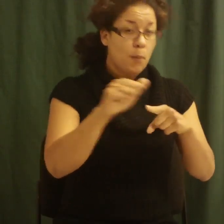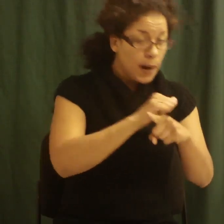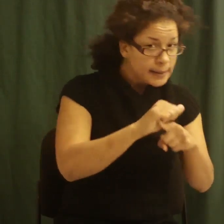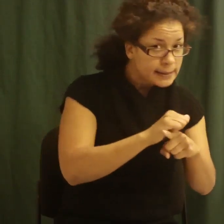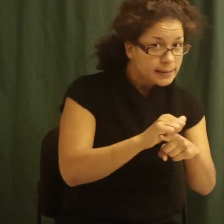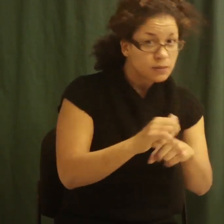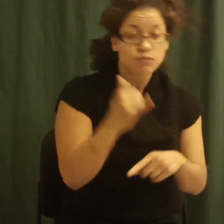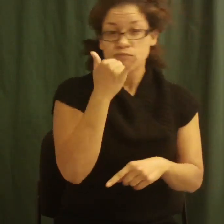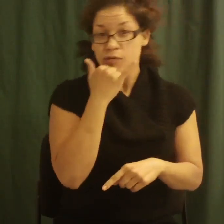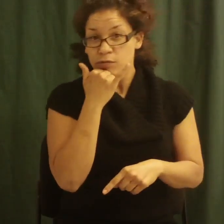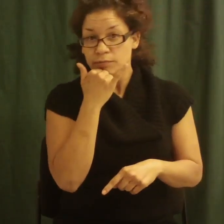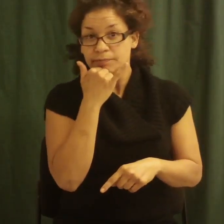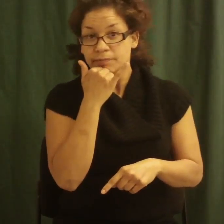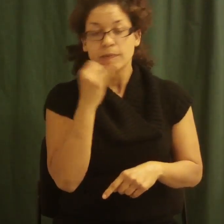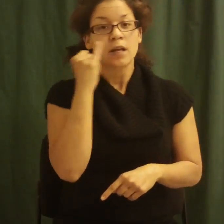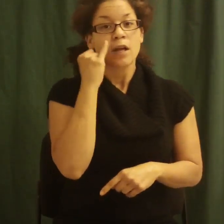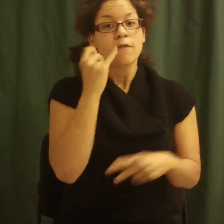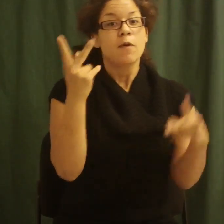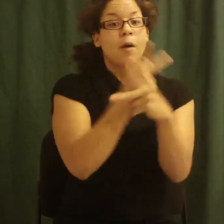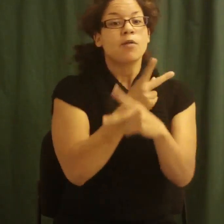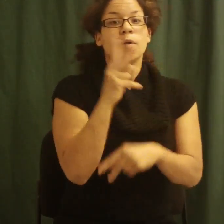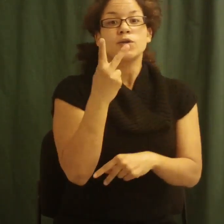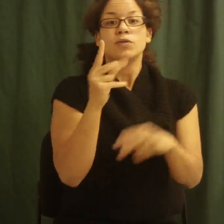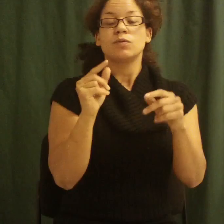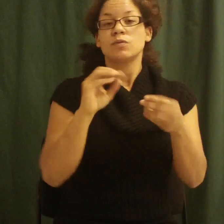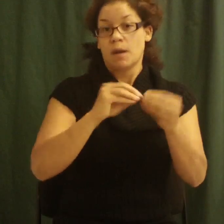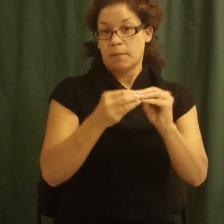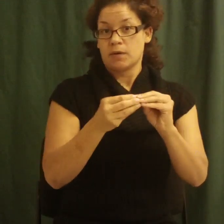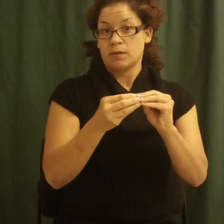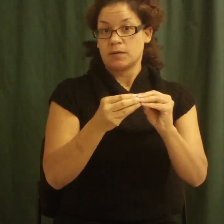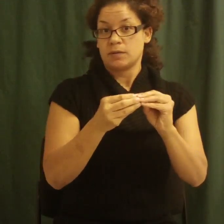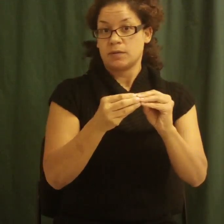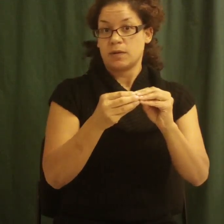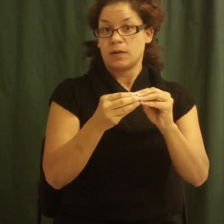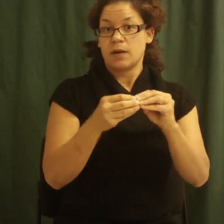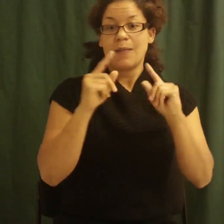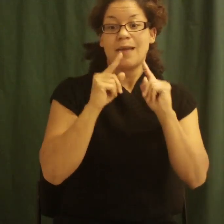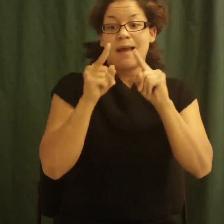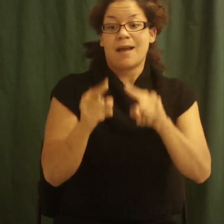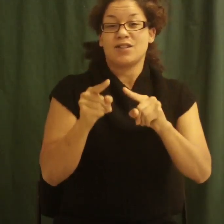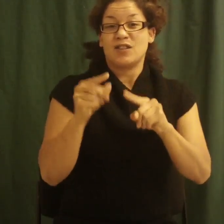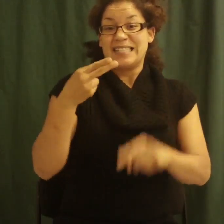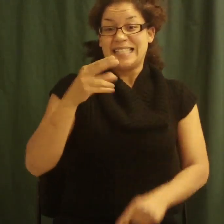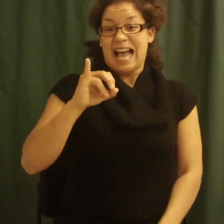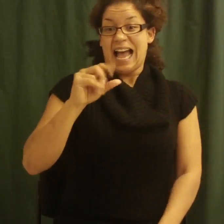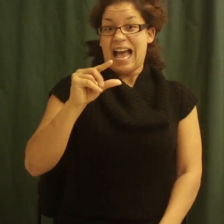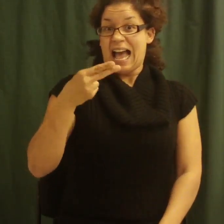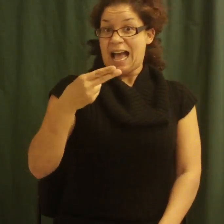If you multiply two numbers and it comes up too high, go down at least